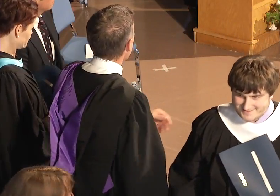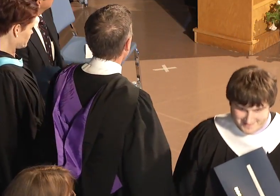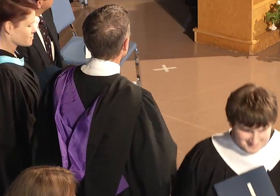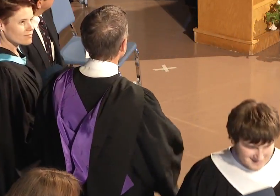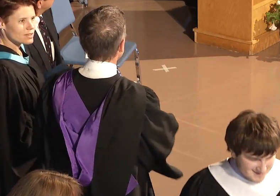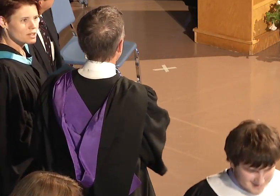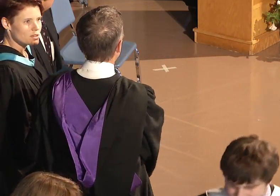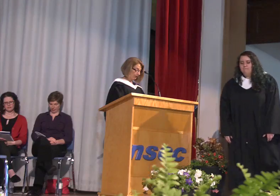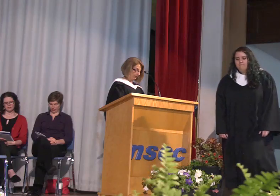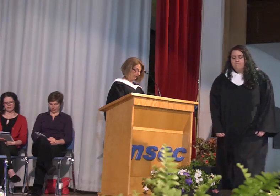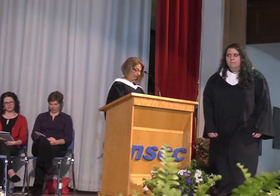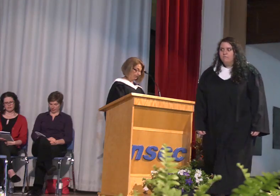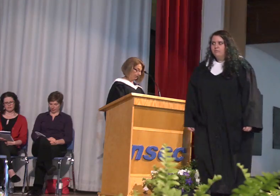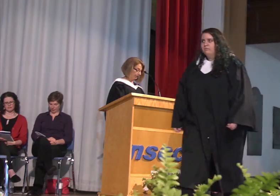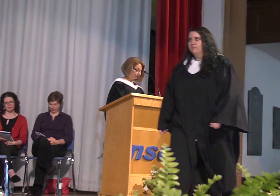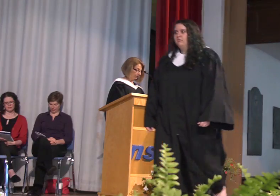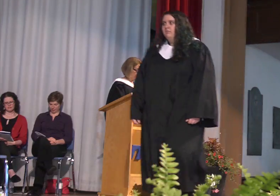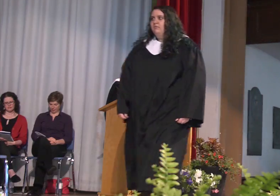Christina Passmore.